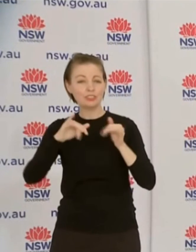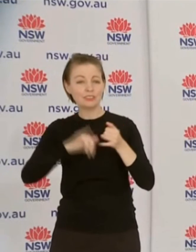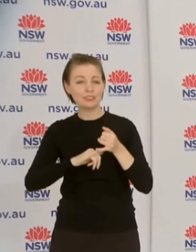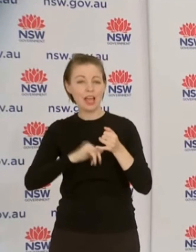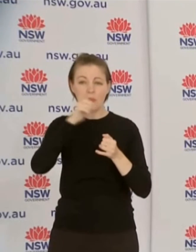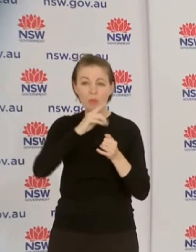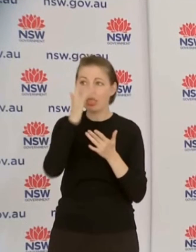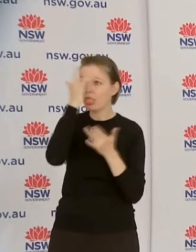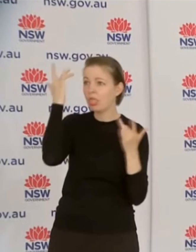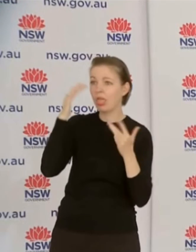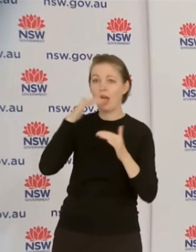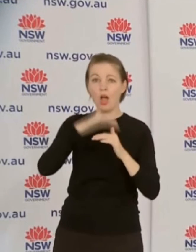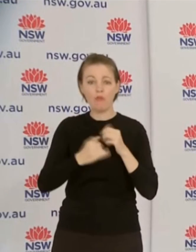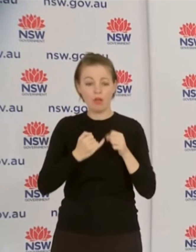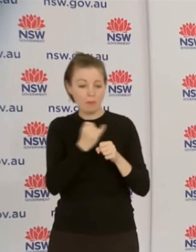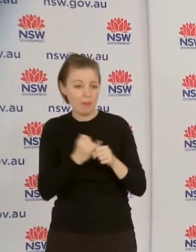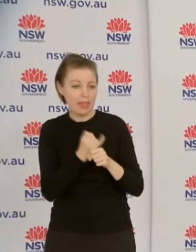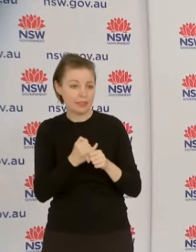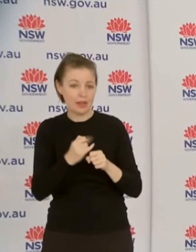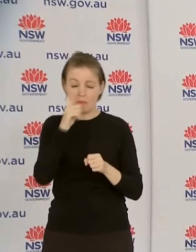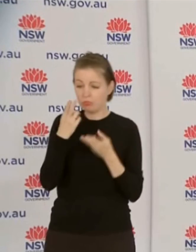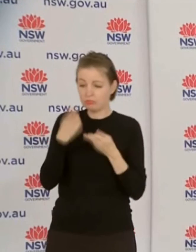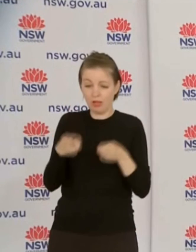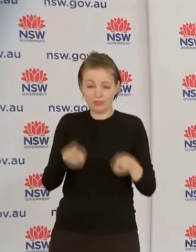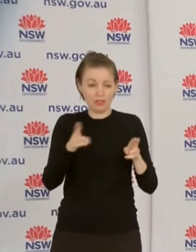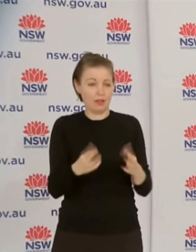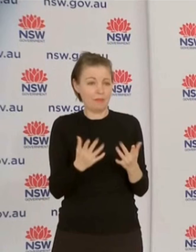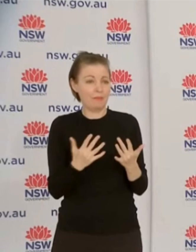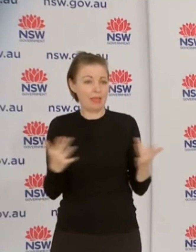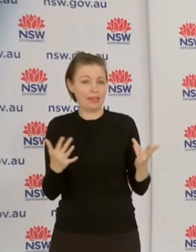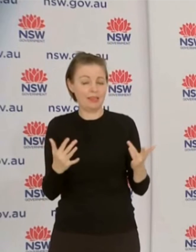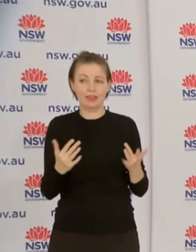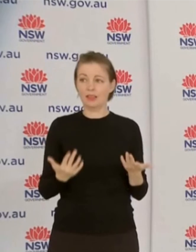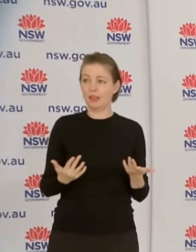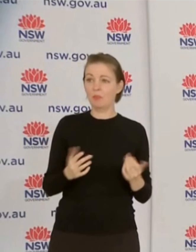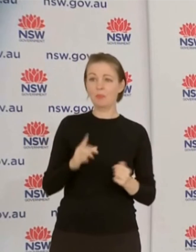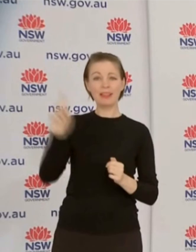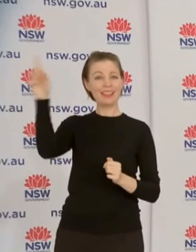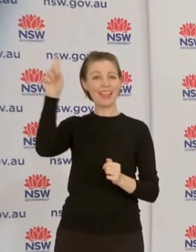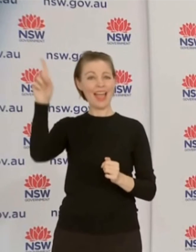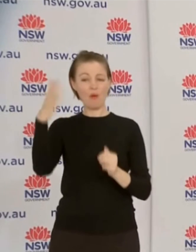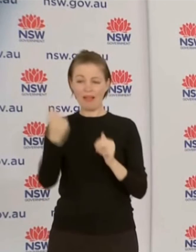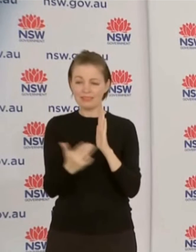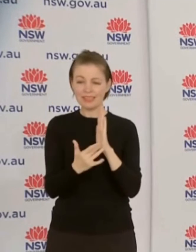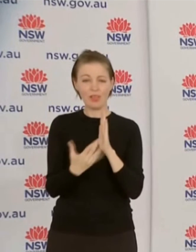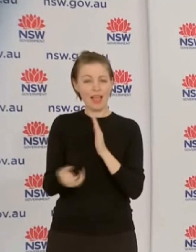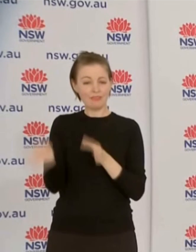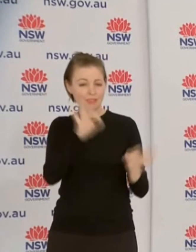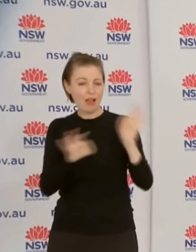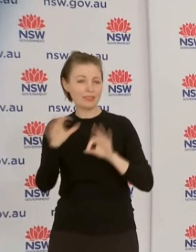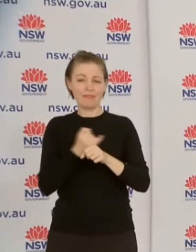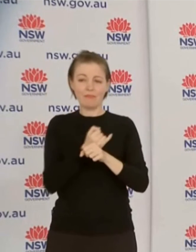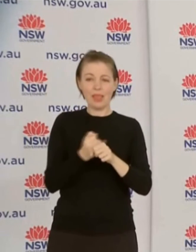vaccines. We're not in the Dark Ages, and some of these people who are out as keyboard warriors, hiding behind their screens and scaring others into